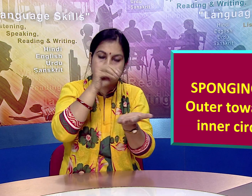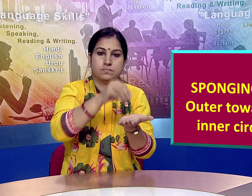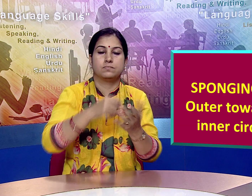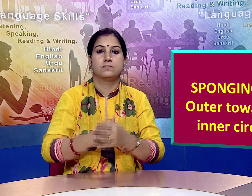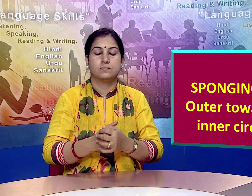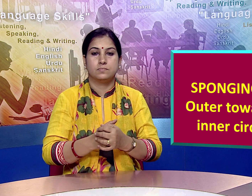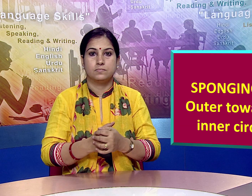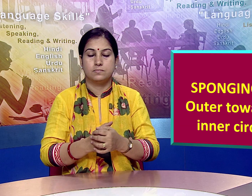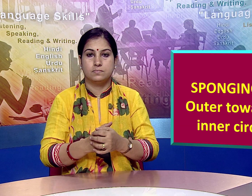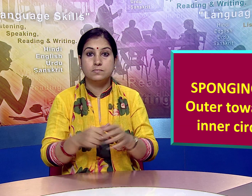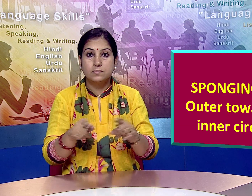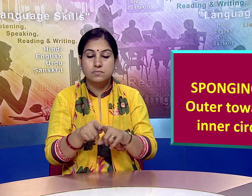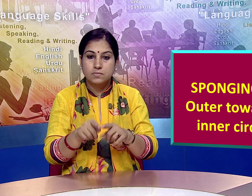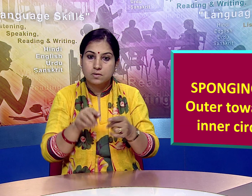Use light circular strokes